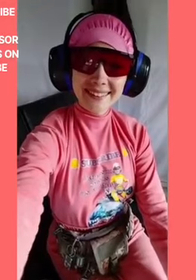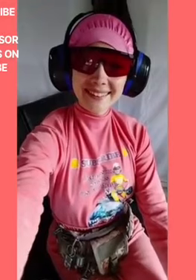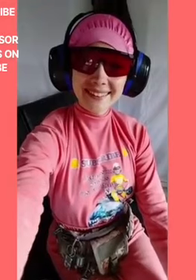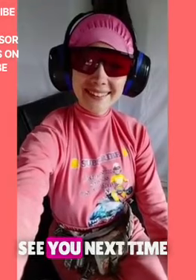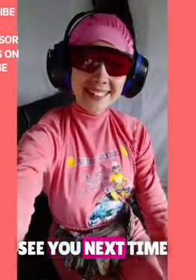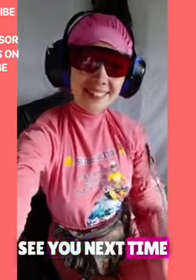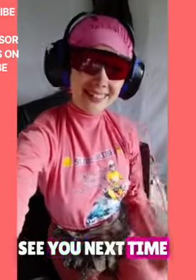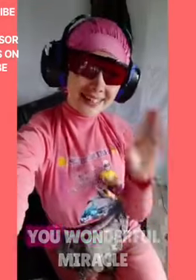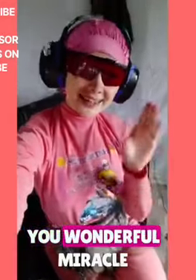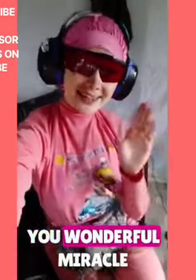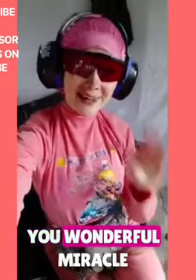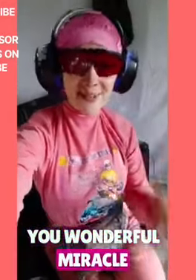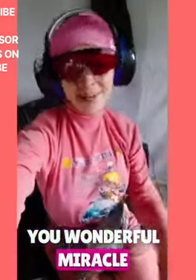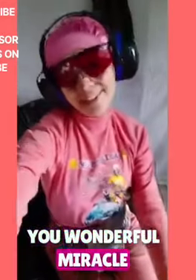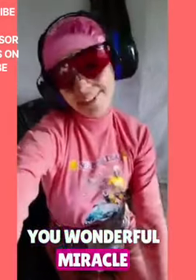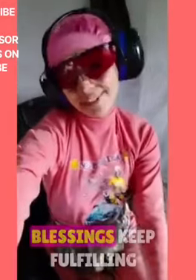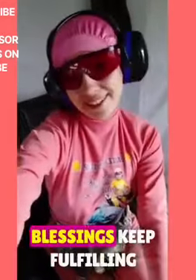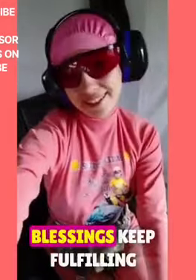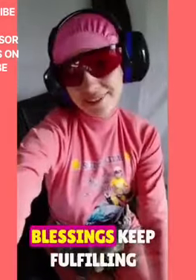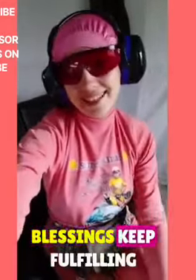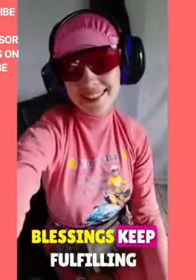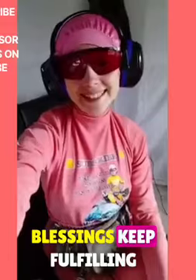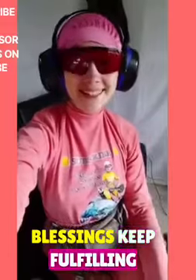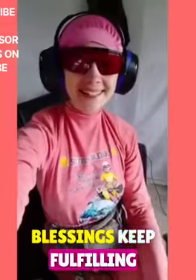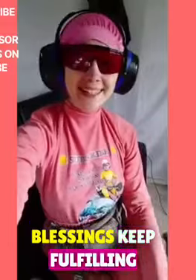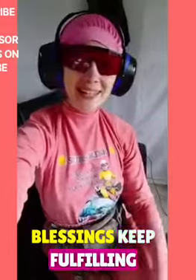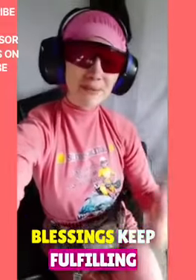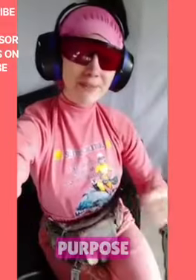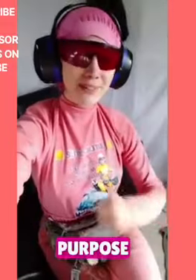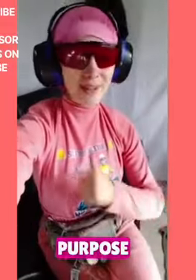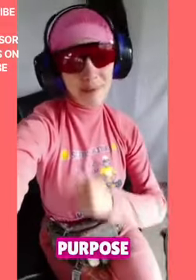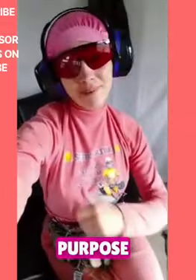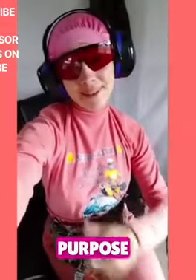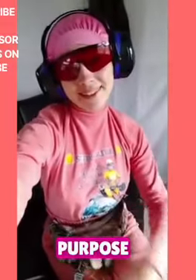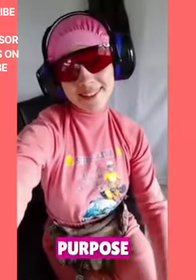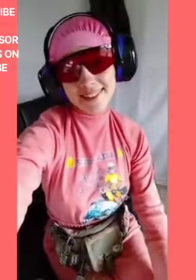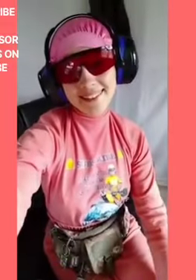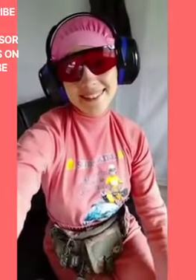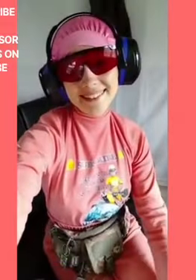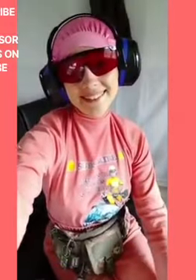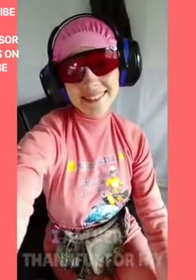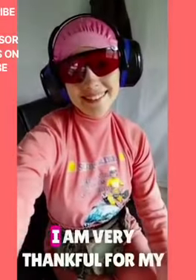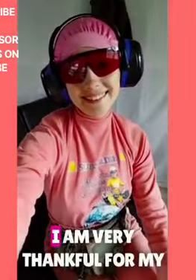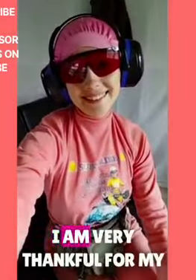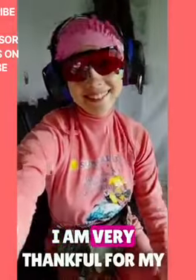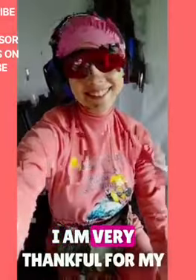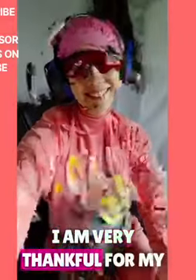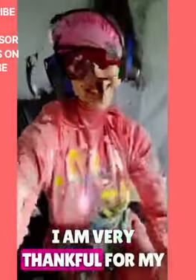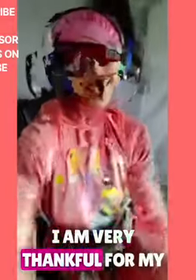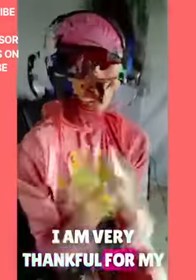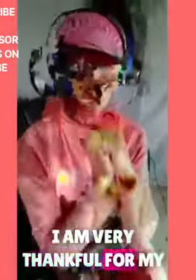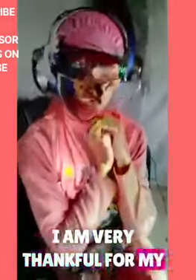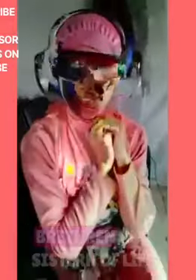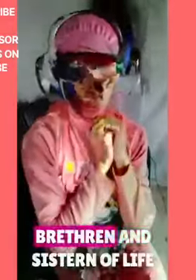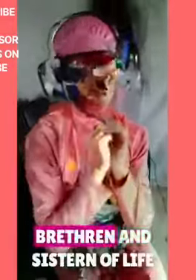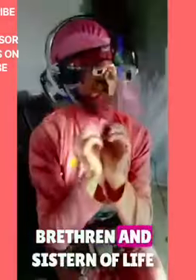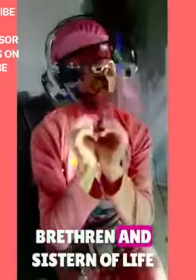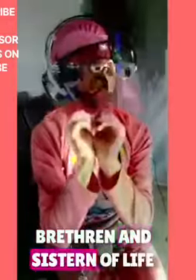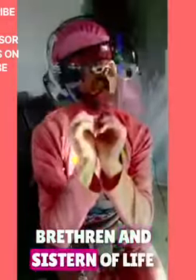See you next time, you wonderful miracle blessings. Keep fulfilling purpose. I am very thankful for my brethren and sisterin